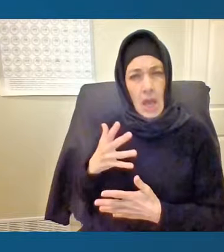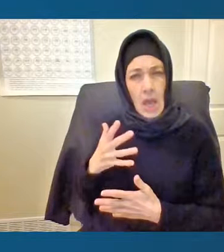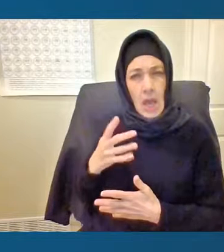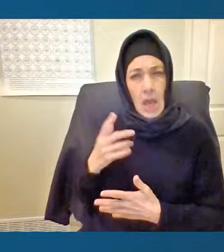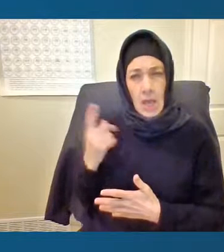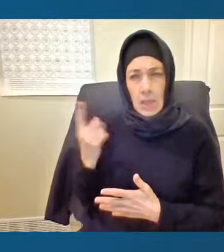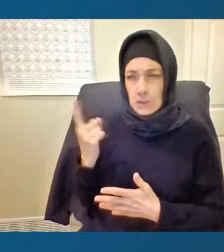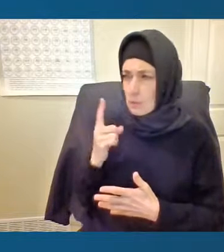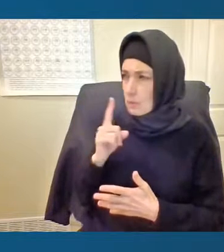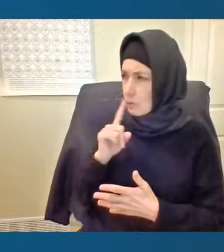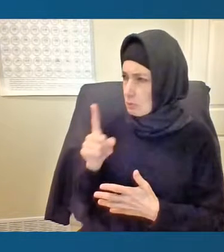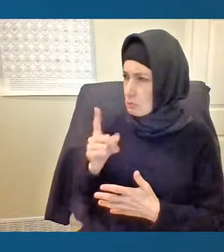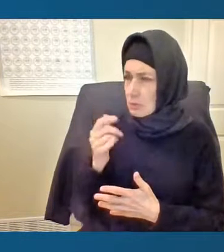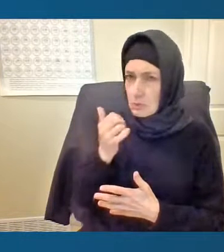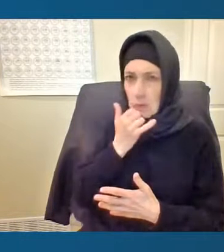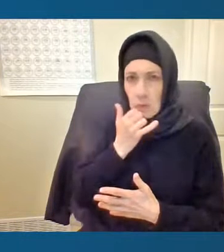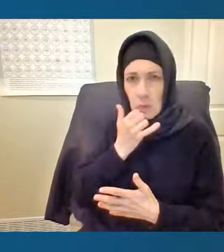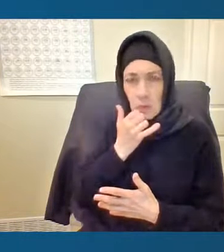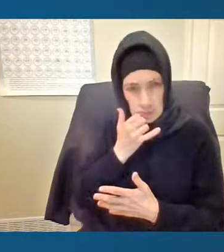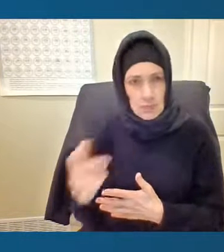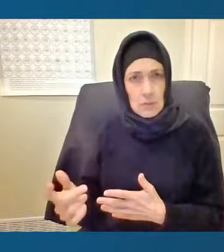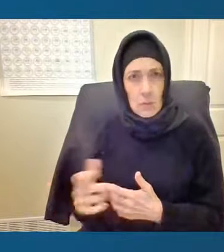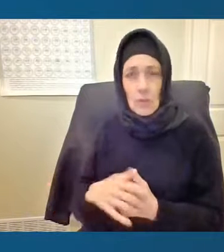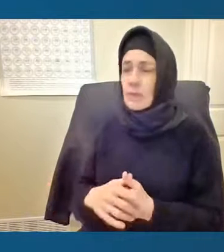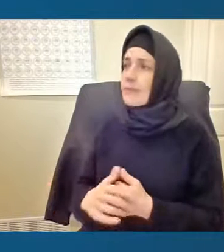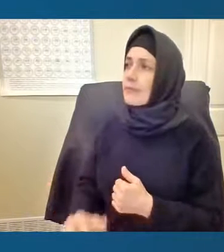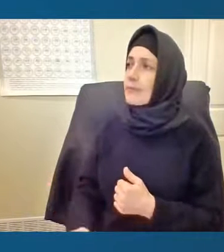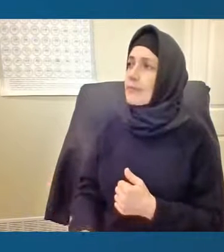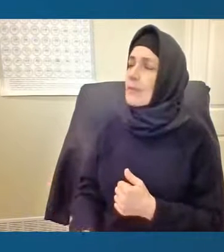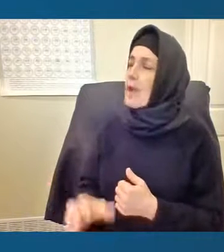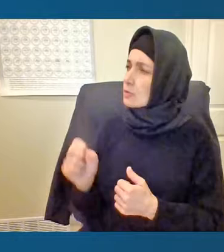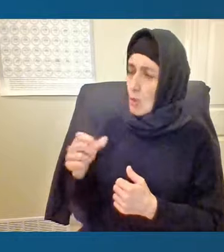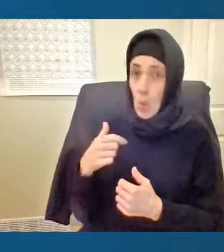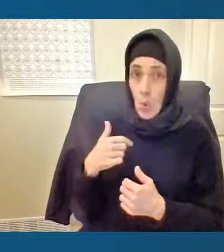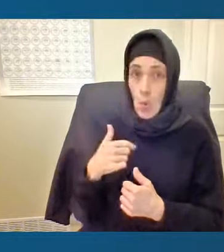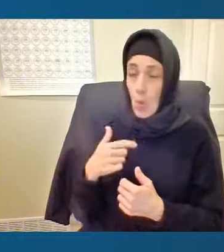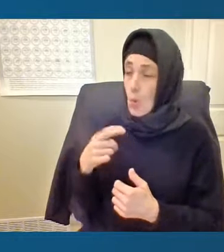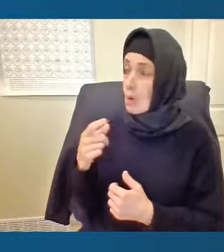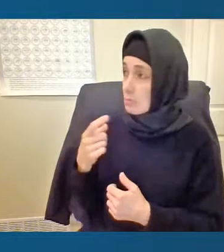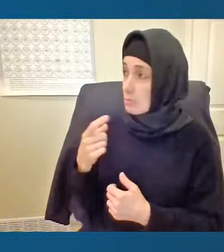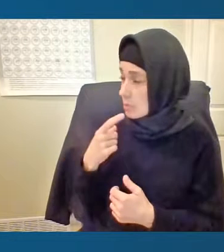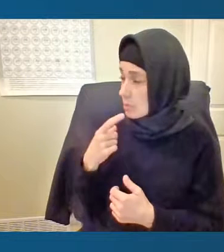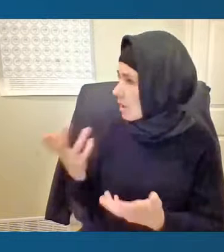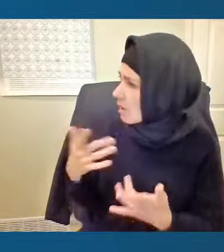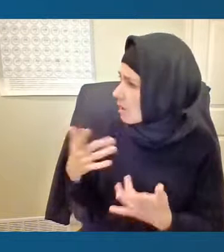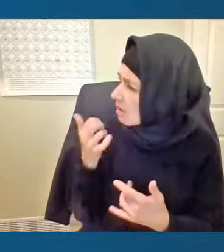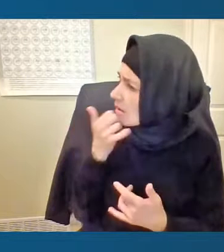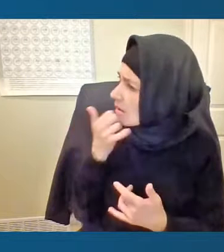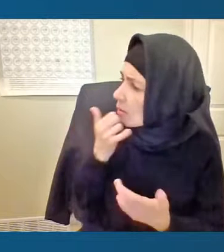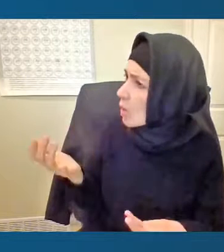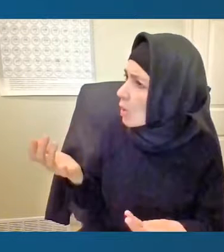him. Something's really troubling him. So I said to him, what's